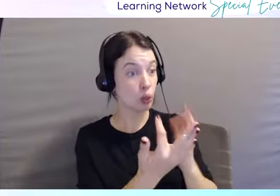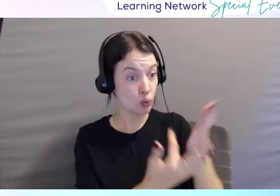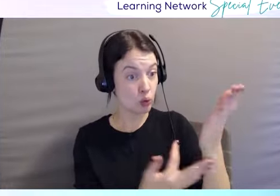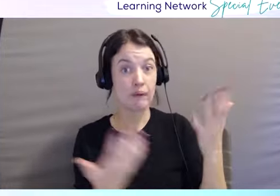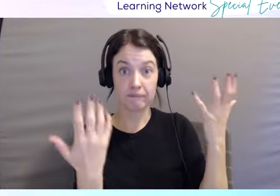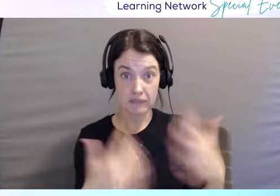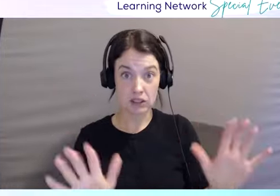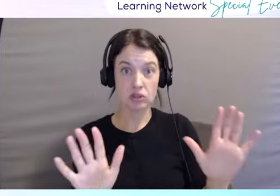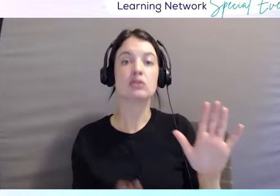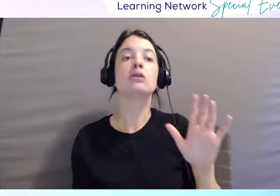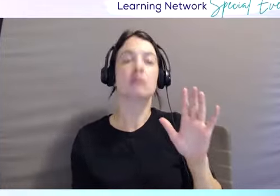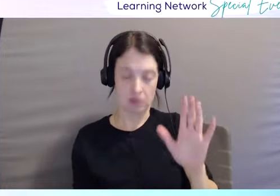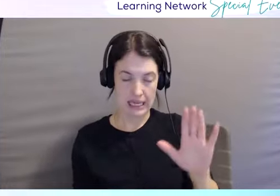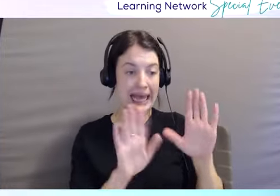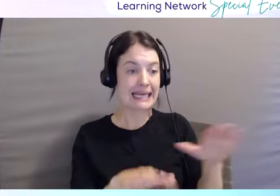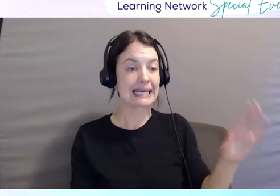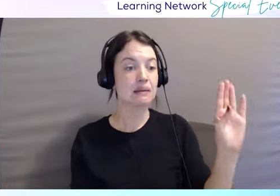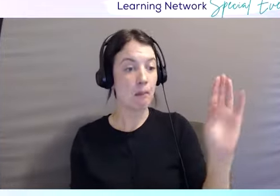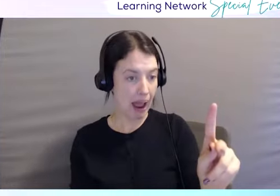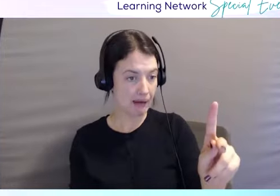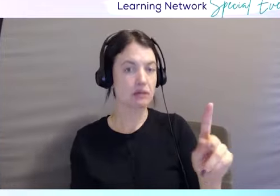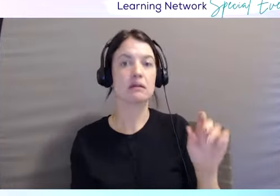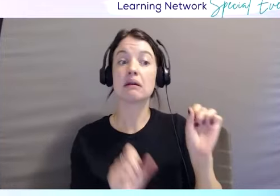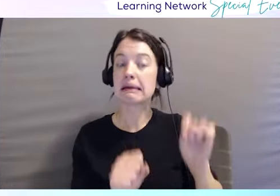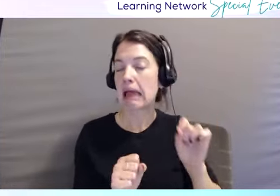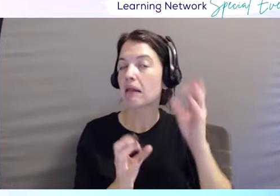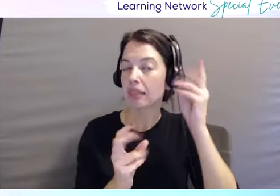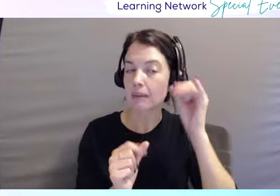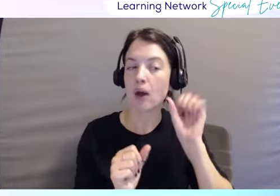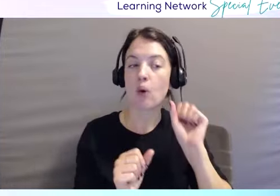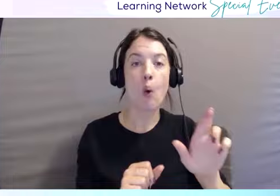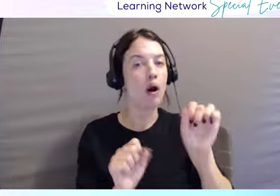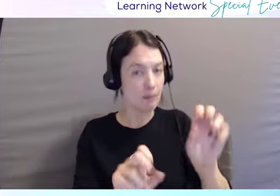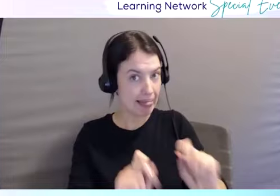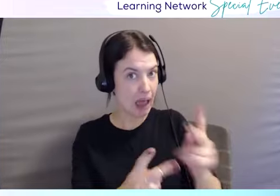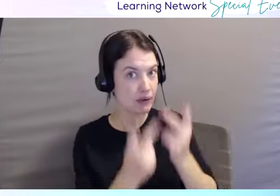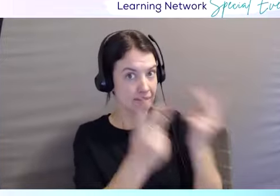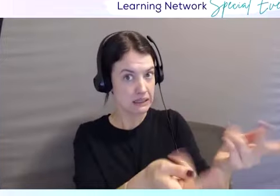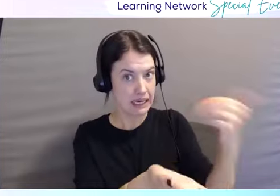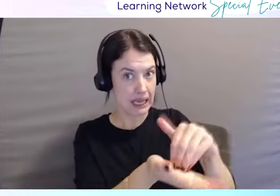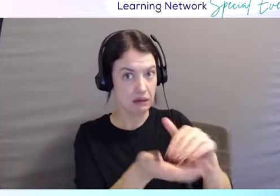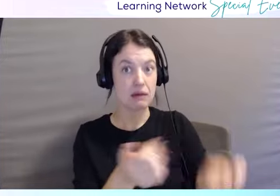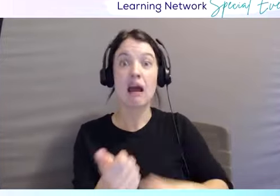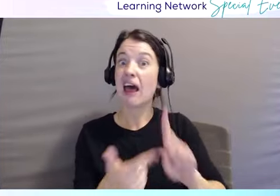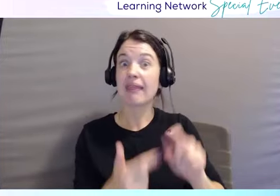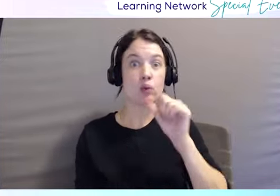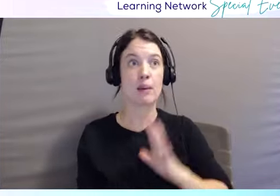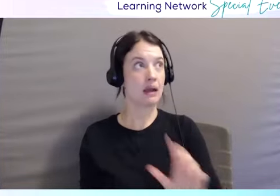custody again or visitation for your children. And then women go back out into the world and find that there is a